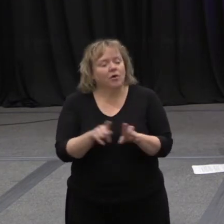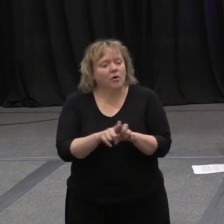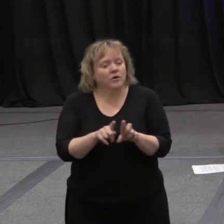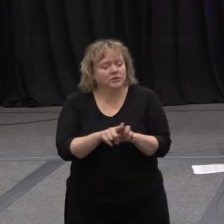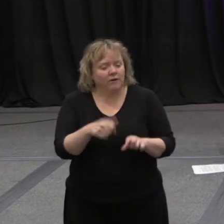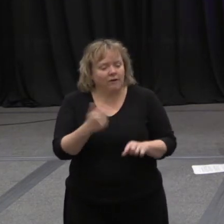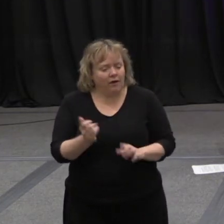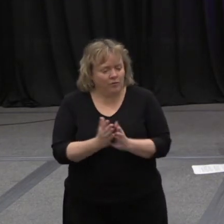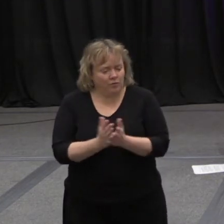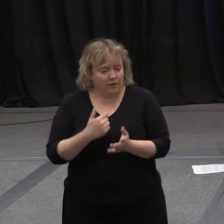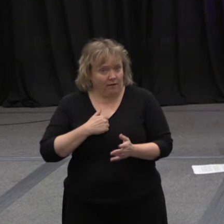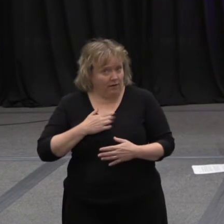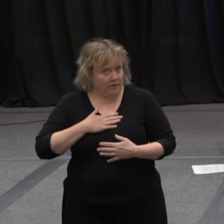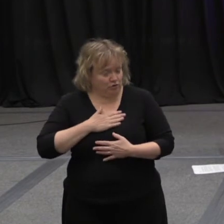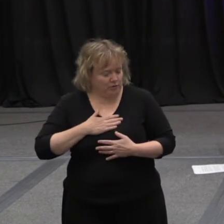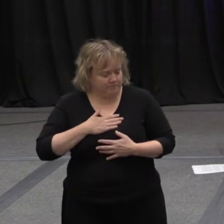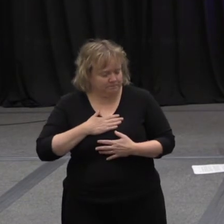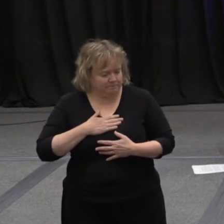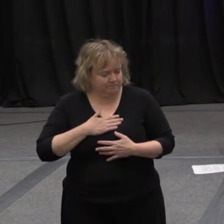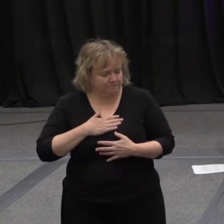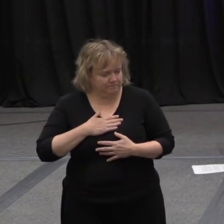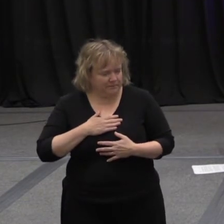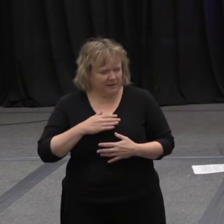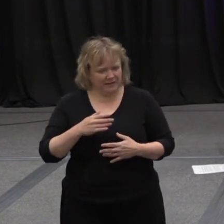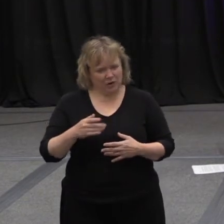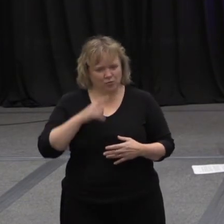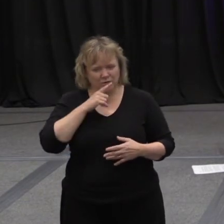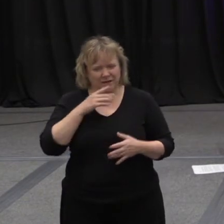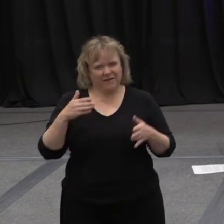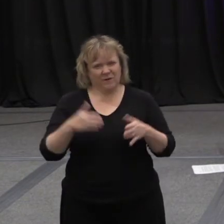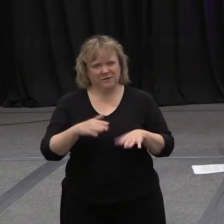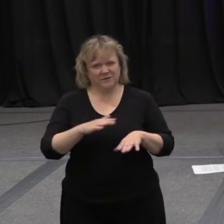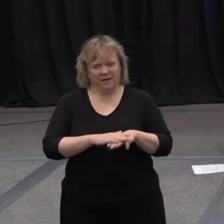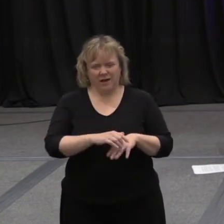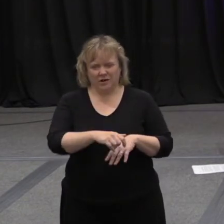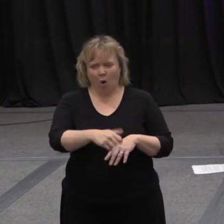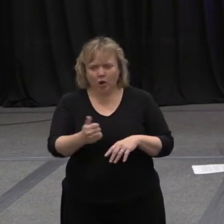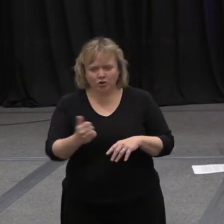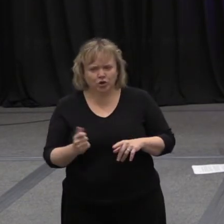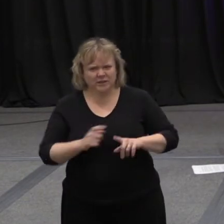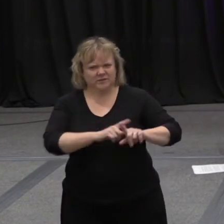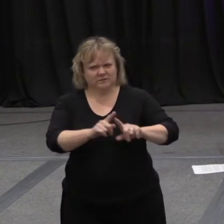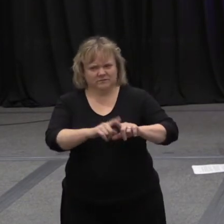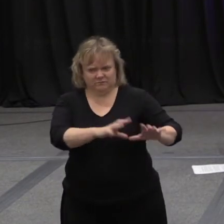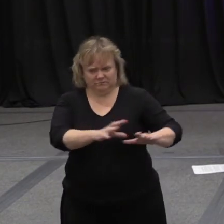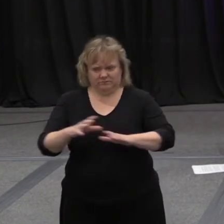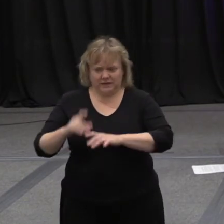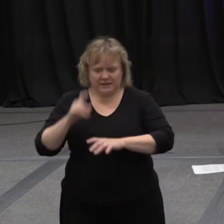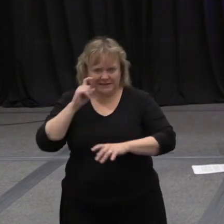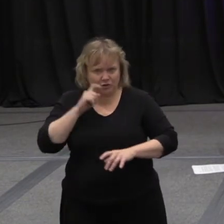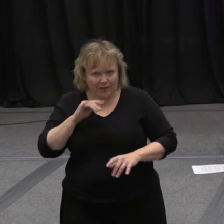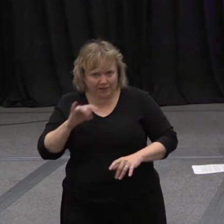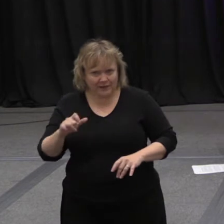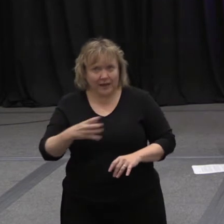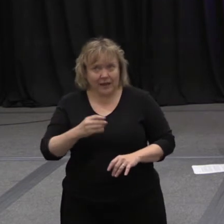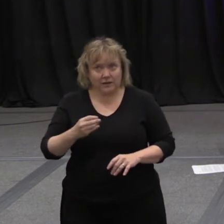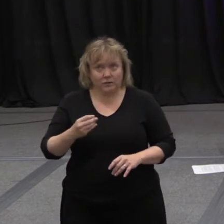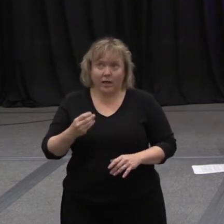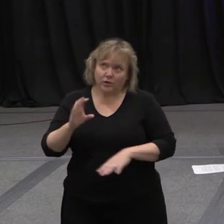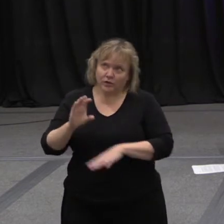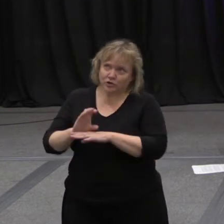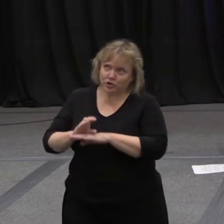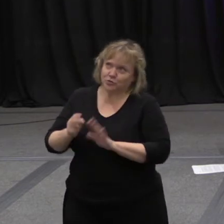I really like that talks about sort of alternative sexuality and what the church would probably think is